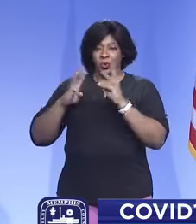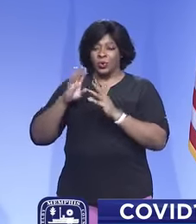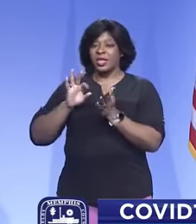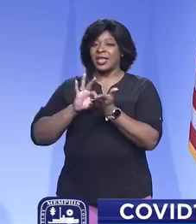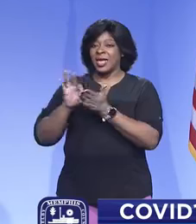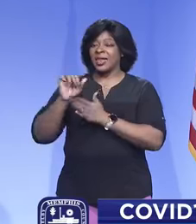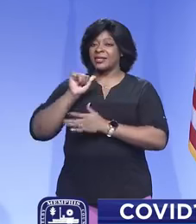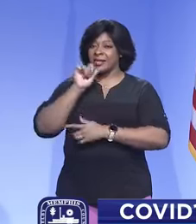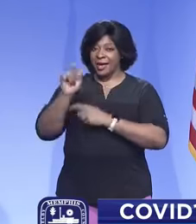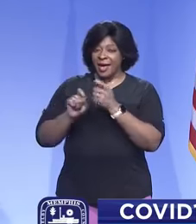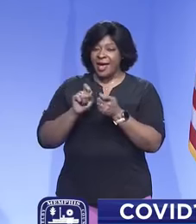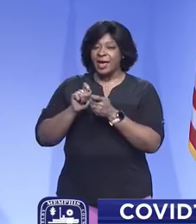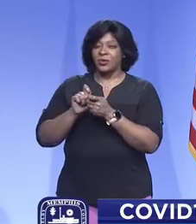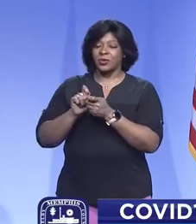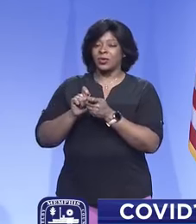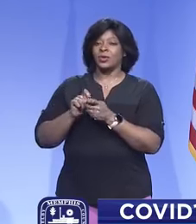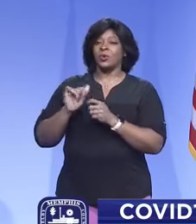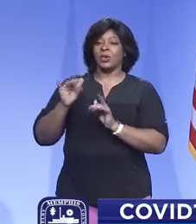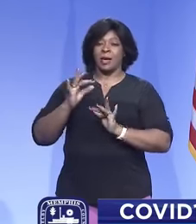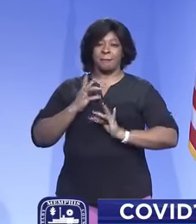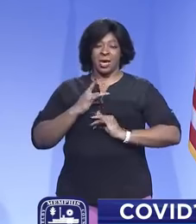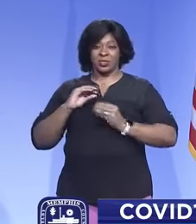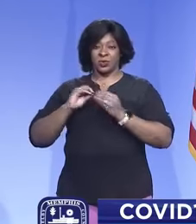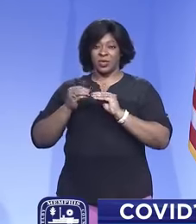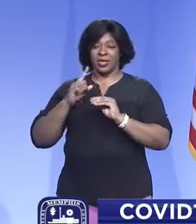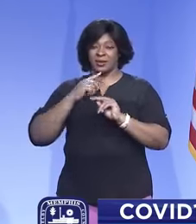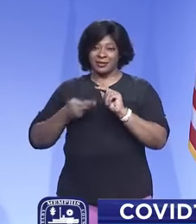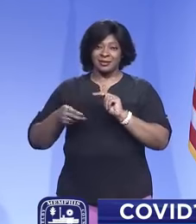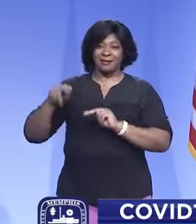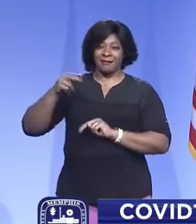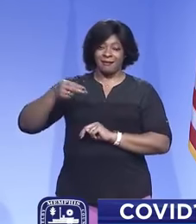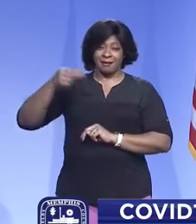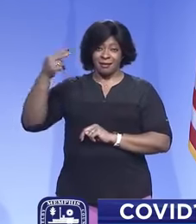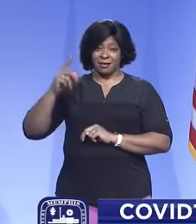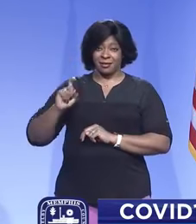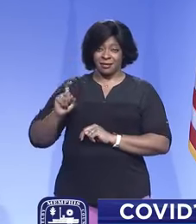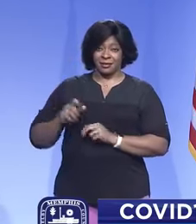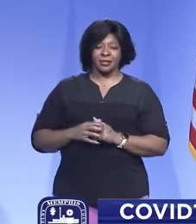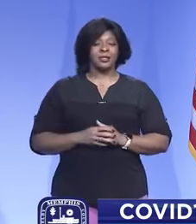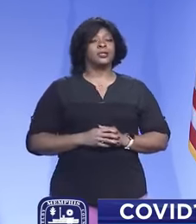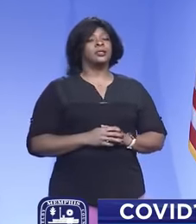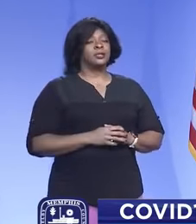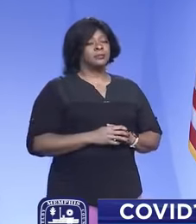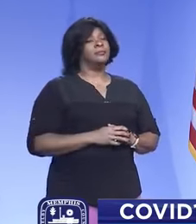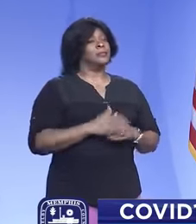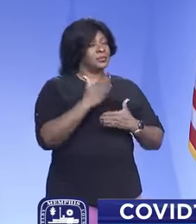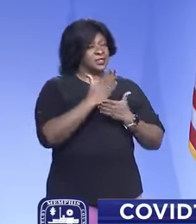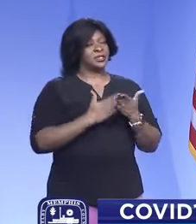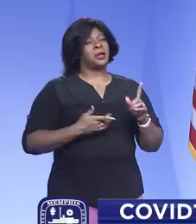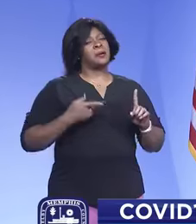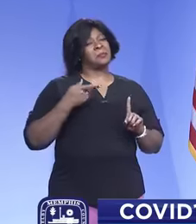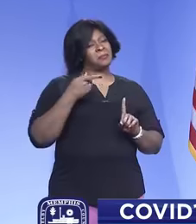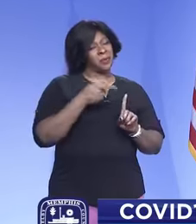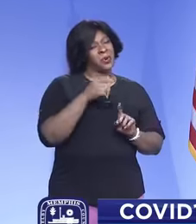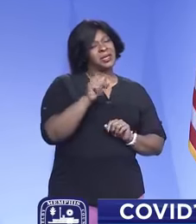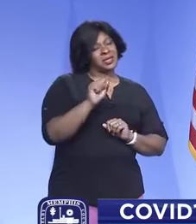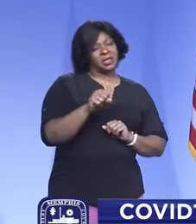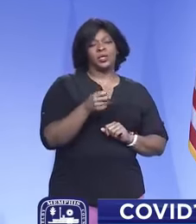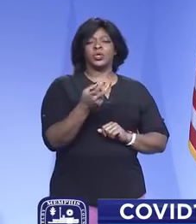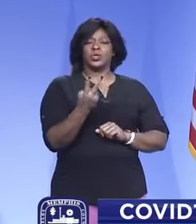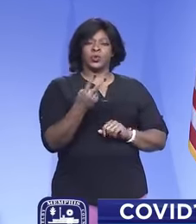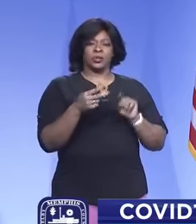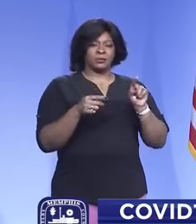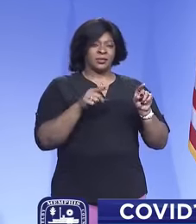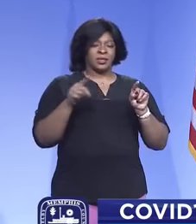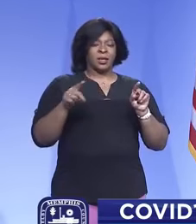less accurate when the positivity rate is so high? To some degree. So if it's two things. It's